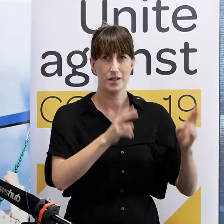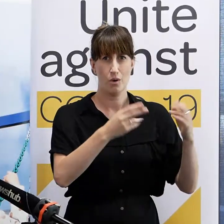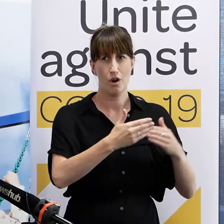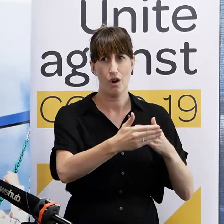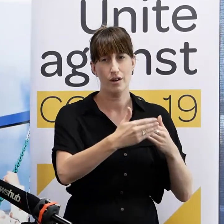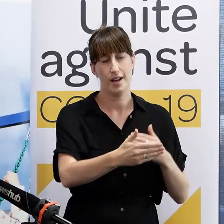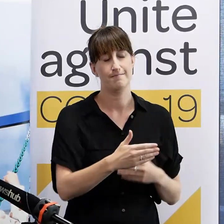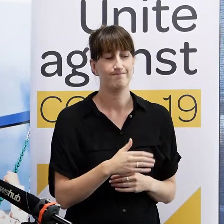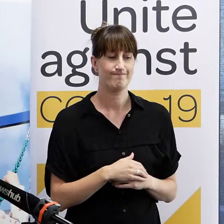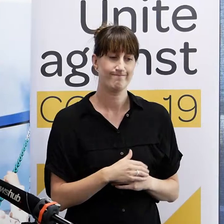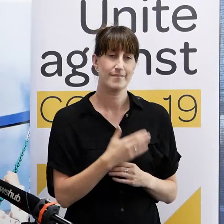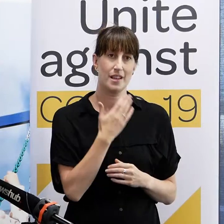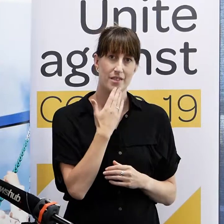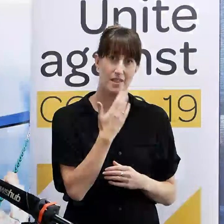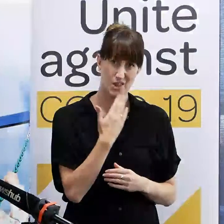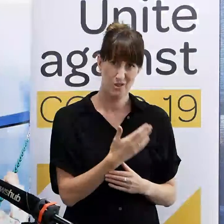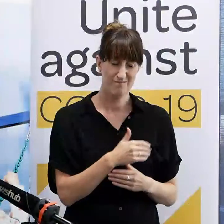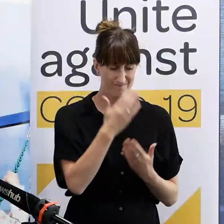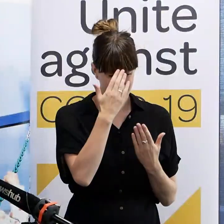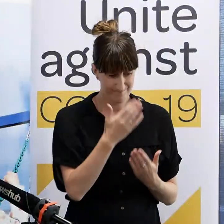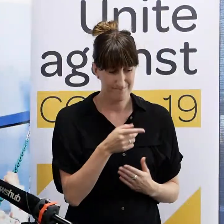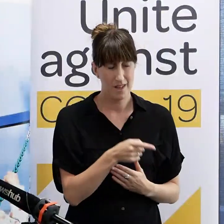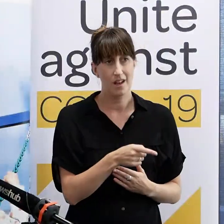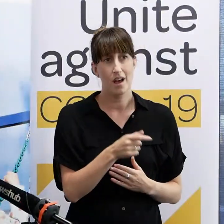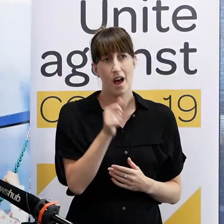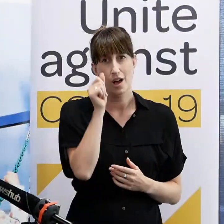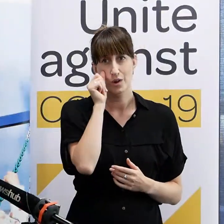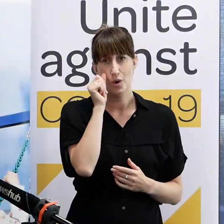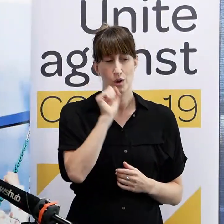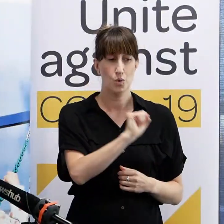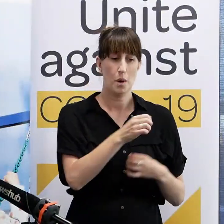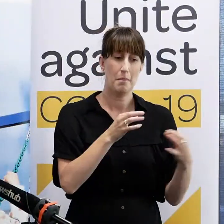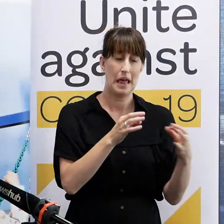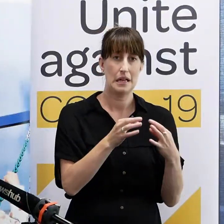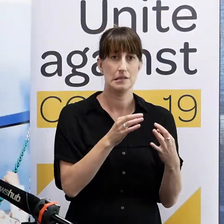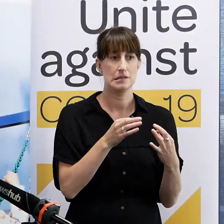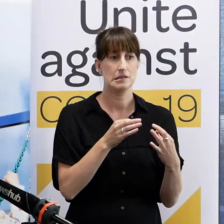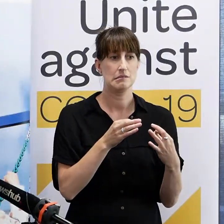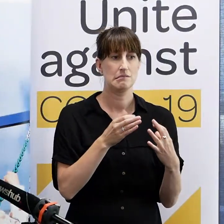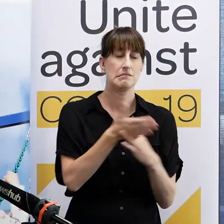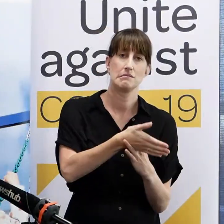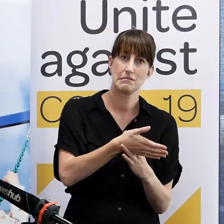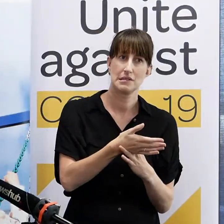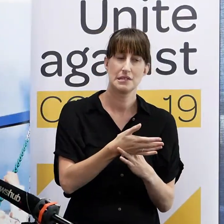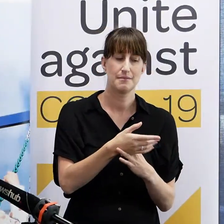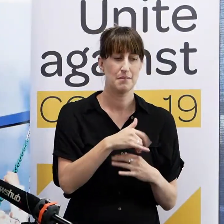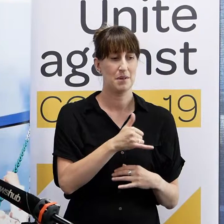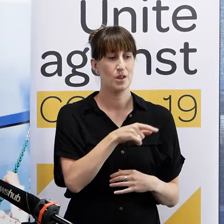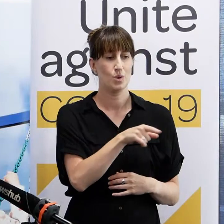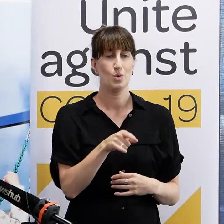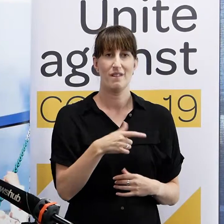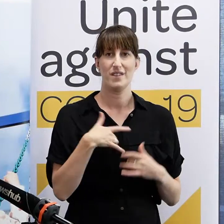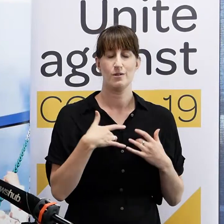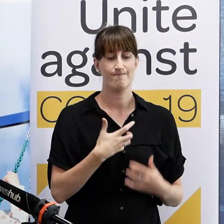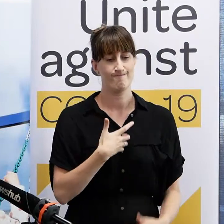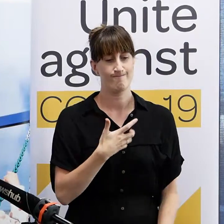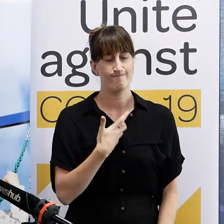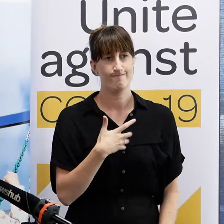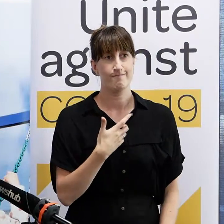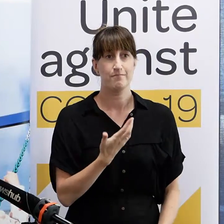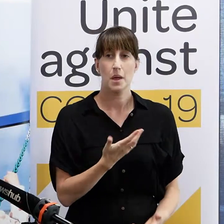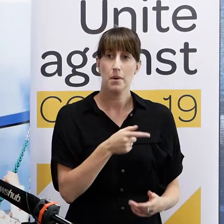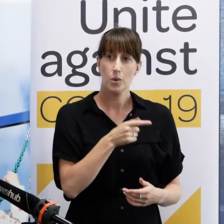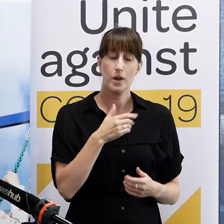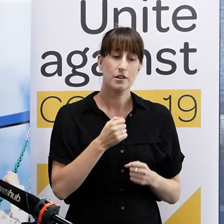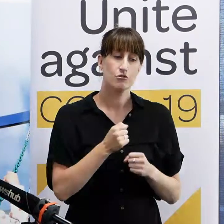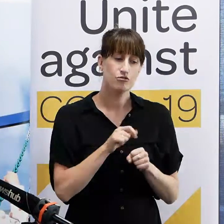extended. I know it's a disruption to their plans, and they may be feeling a little angry. We're doing what we can to make their extended stay